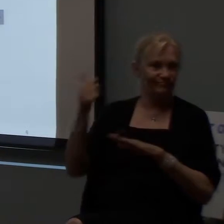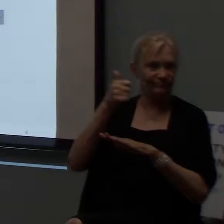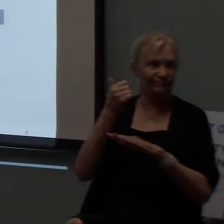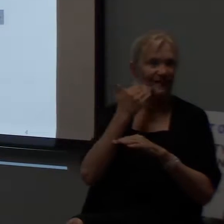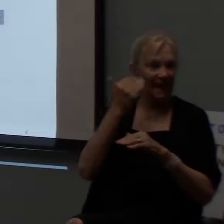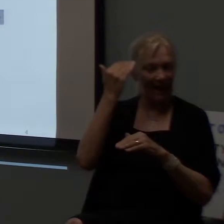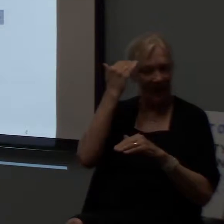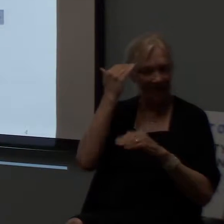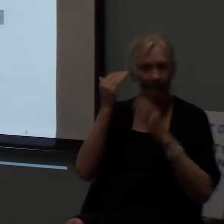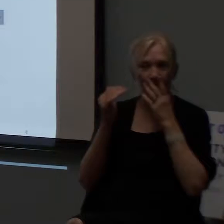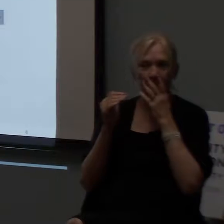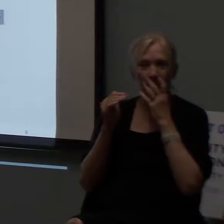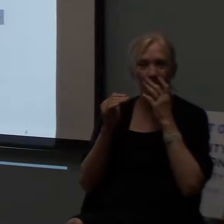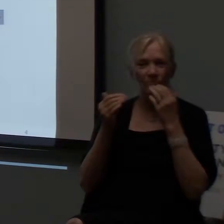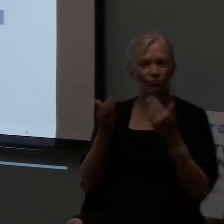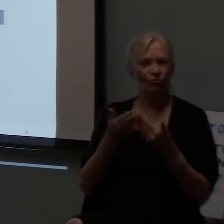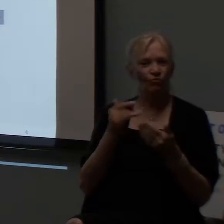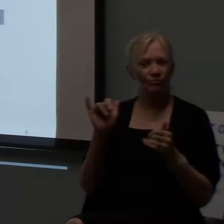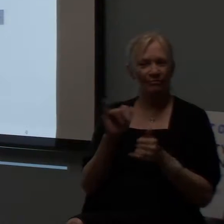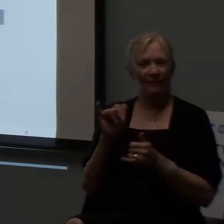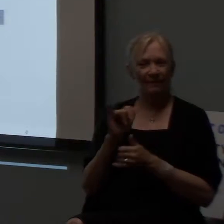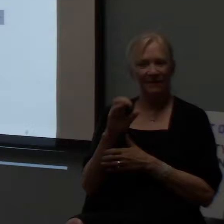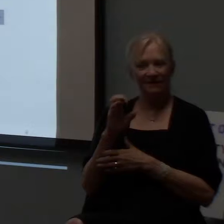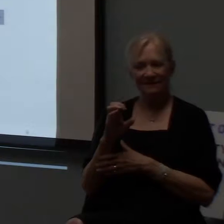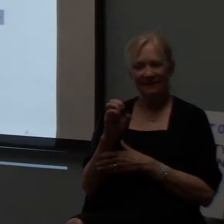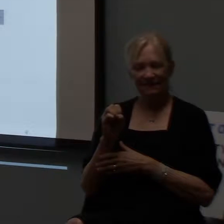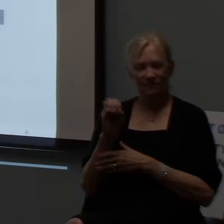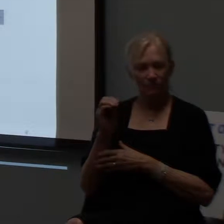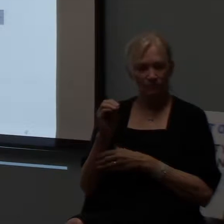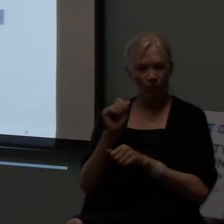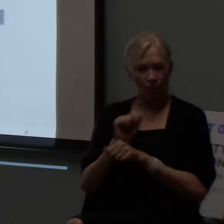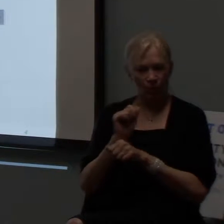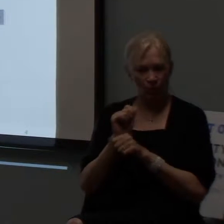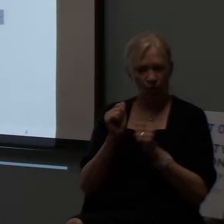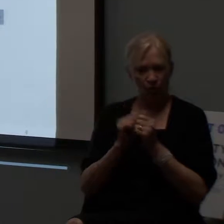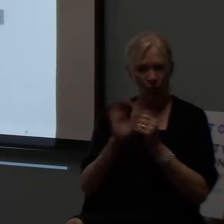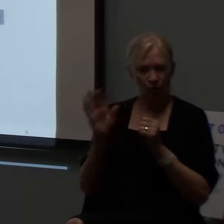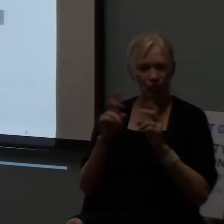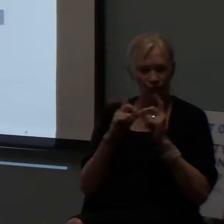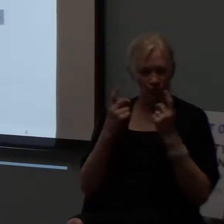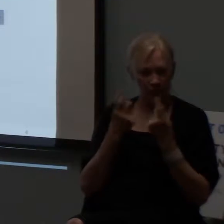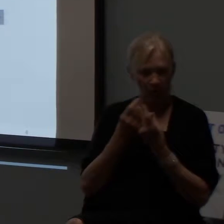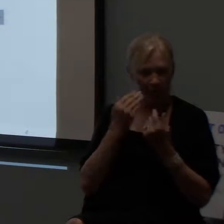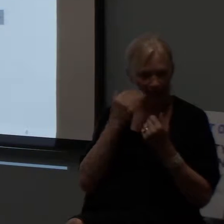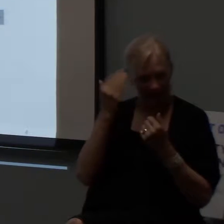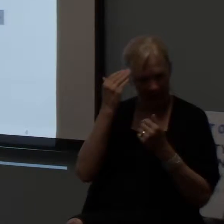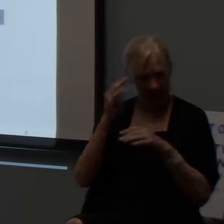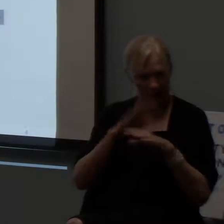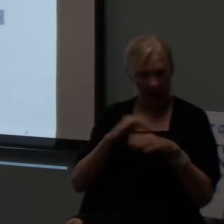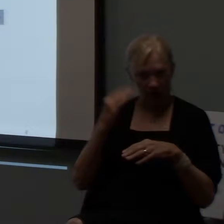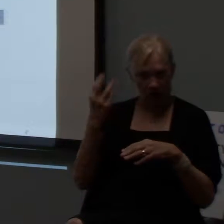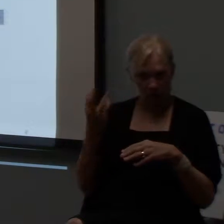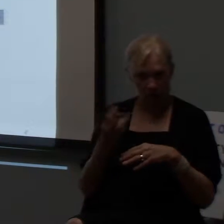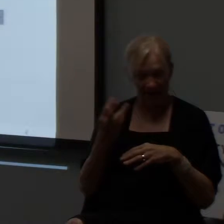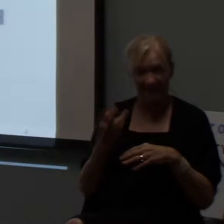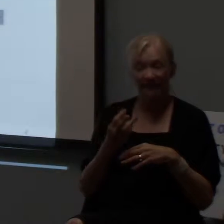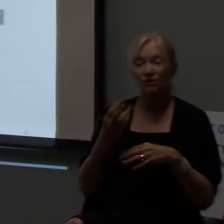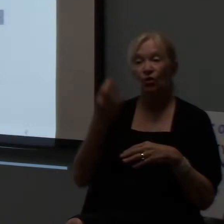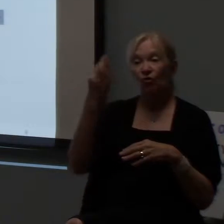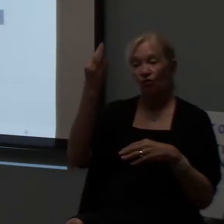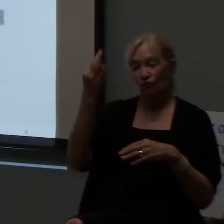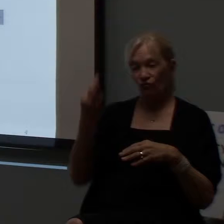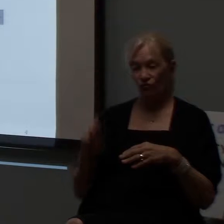county. So it's like a CEO, and they're working with all of their department heads. So that's usually on Wednesdays. And then Fridays,